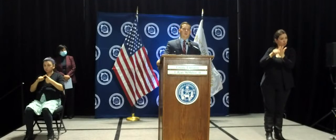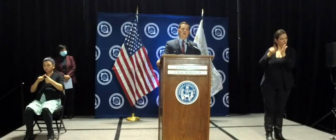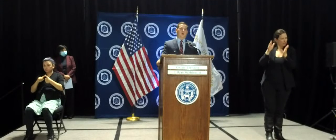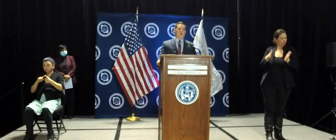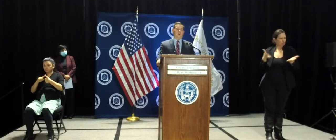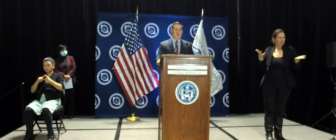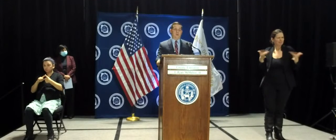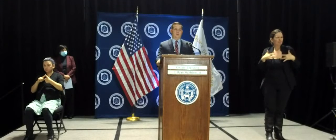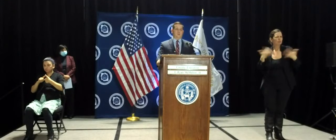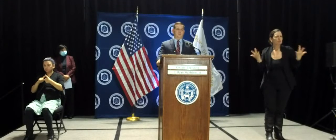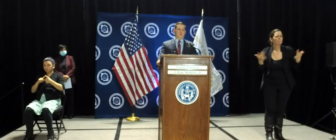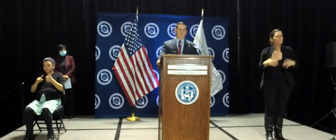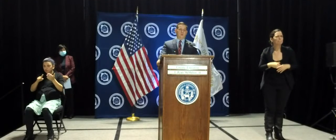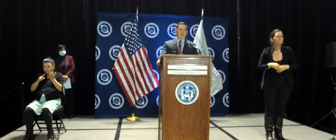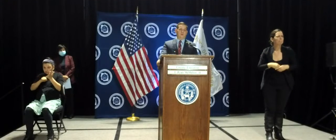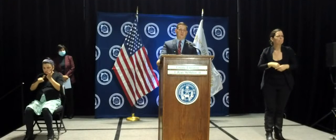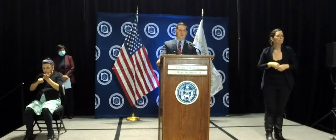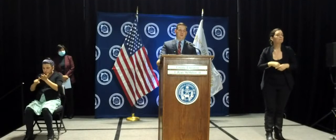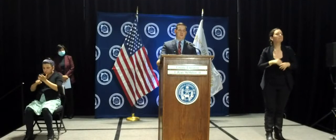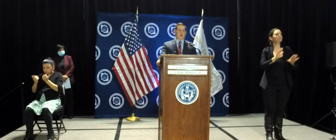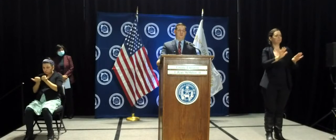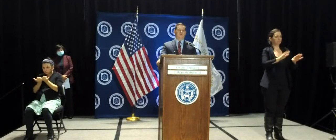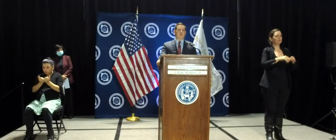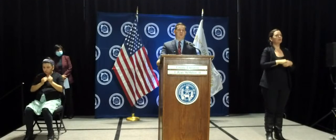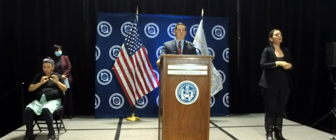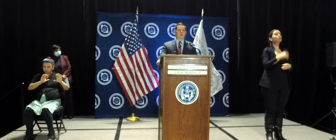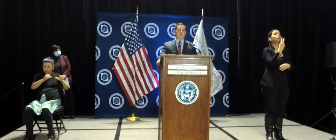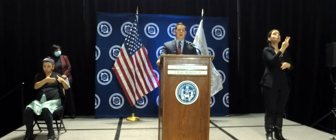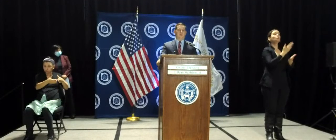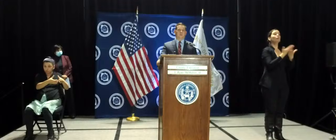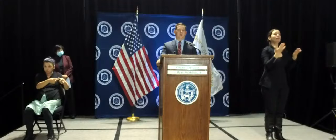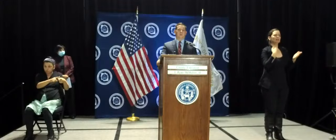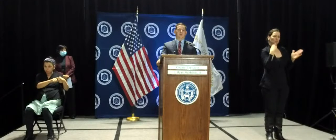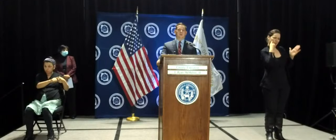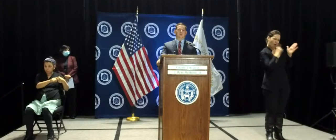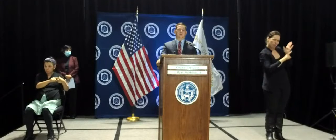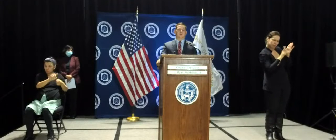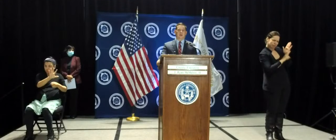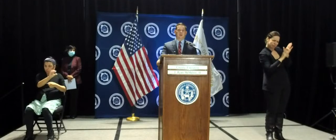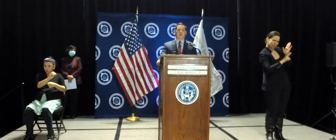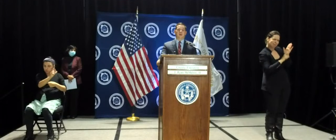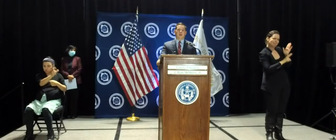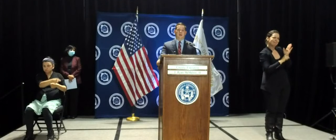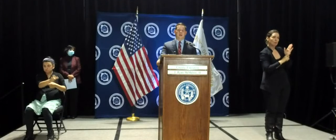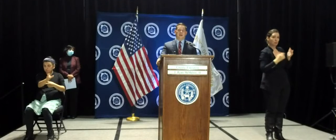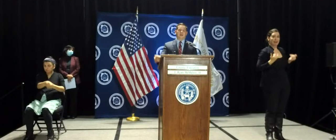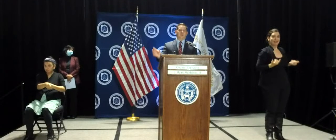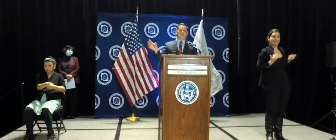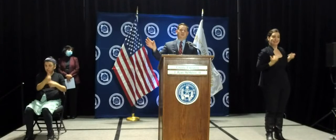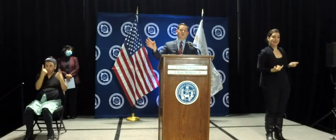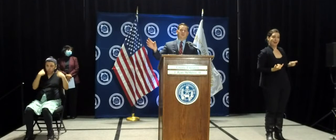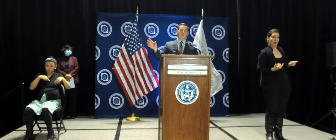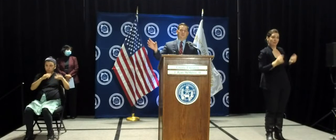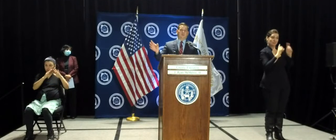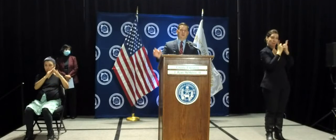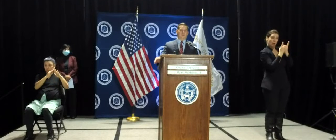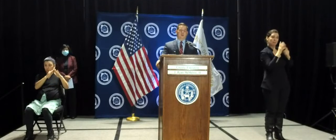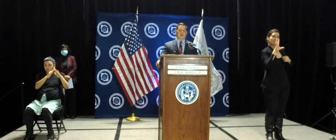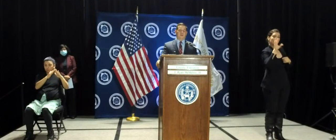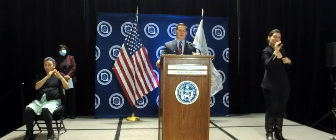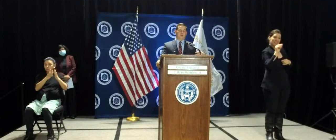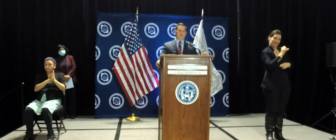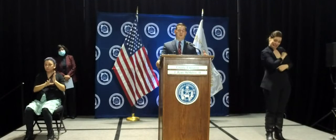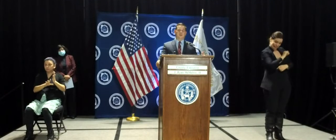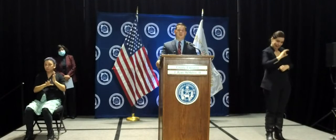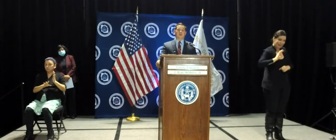are you have essentially about 50 people in the health department that do this every day, and contact tracing is different. So